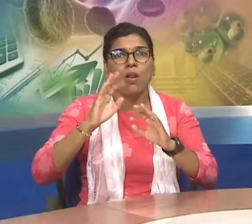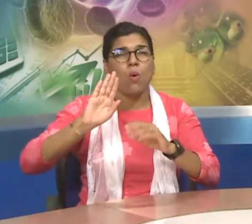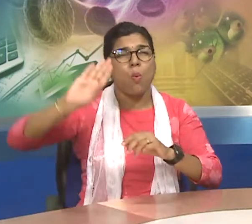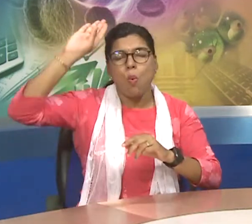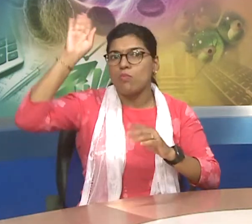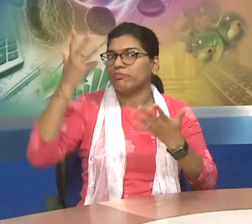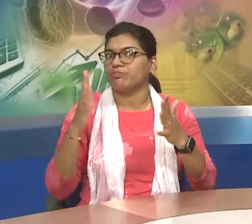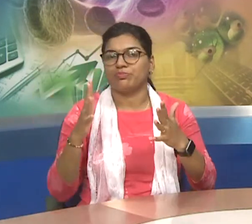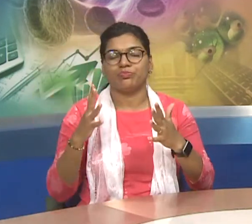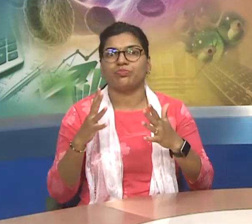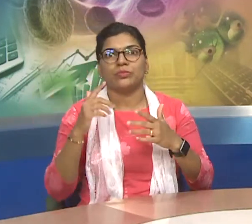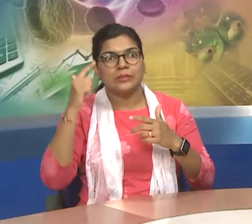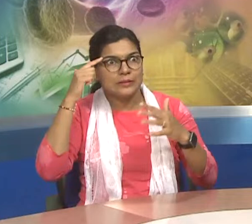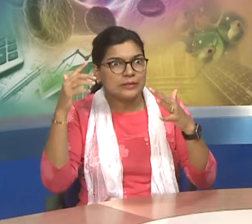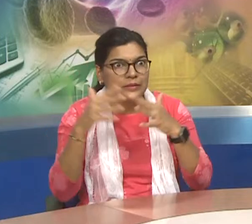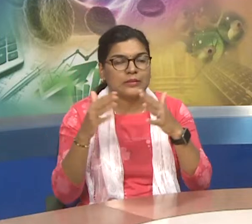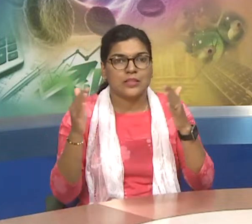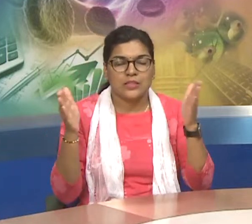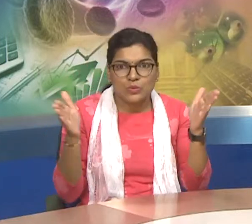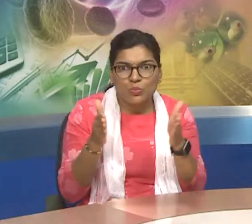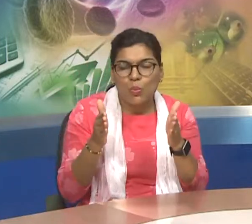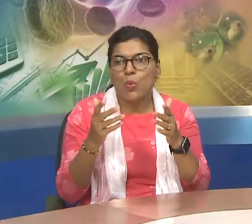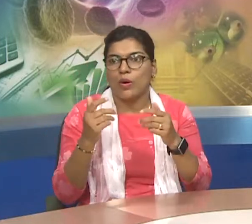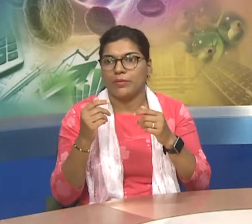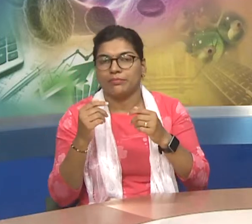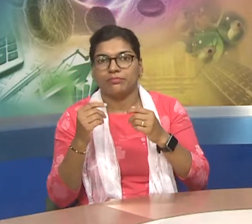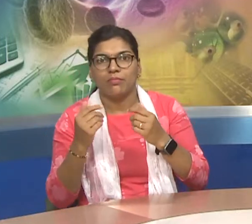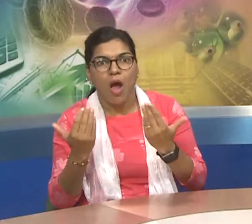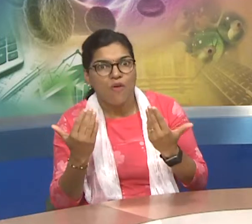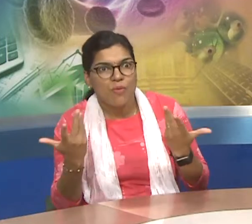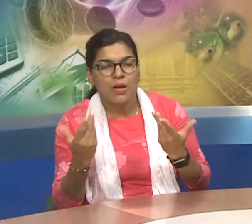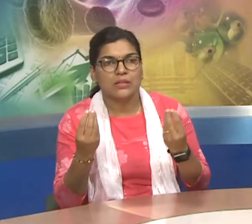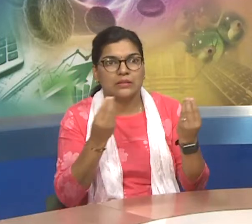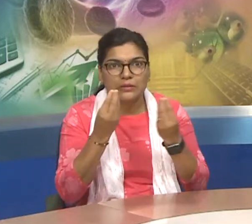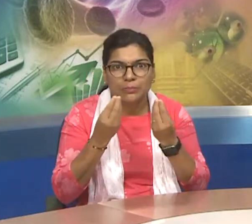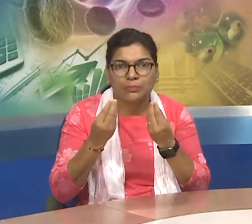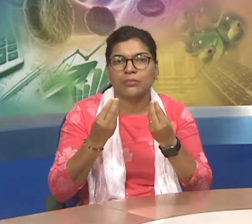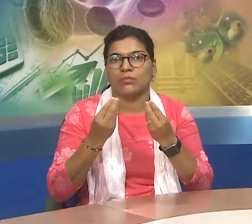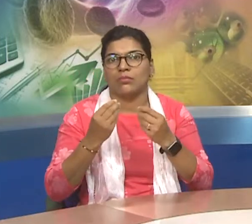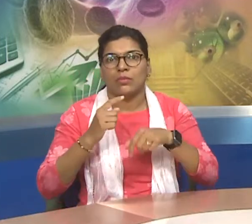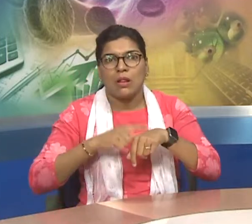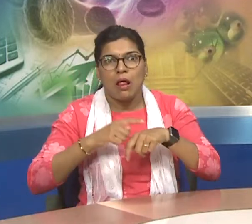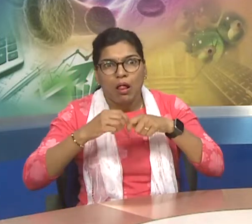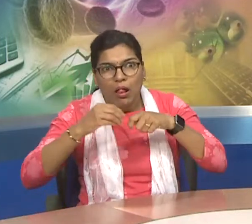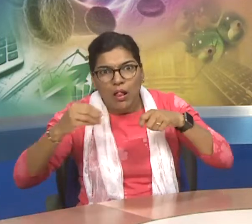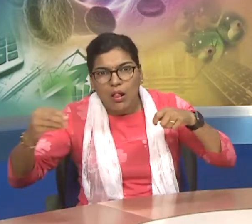If we talk in terms of libraries, our libraries are also now online libraries,